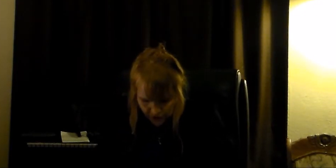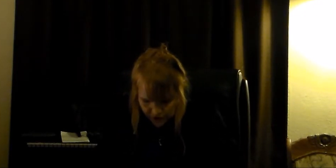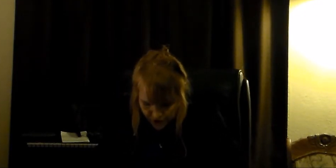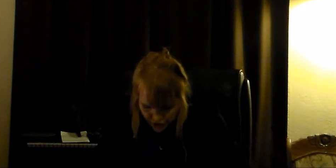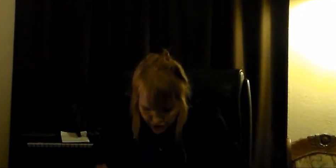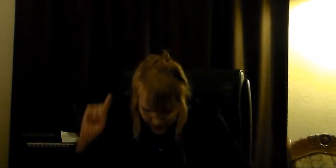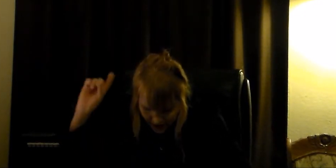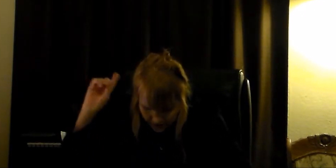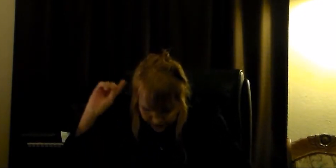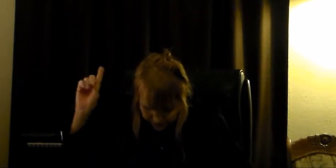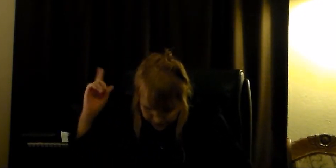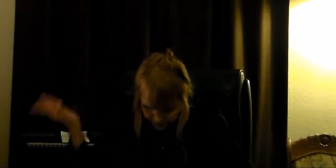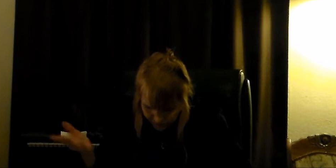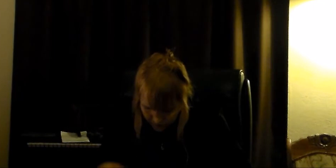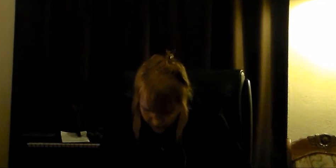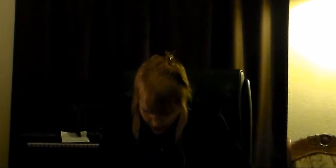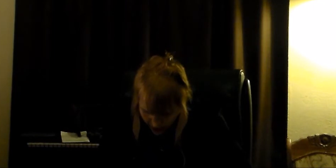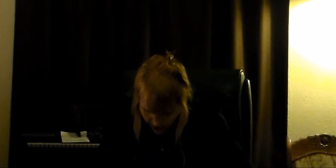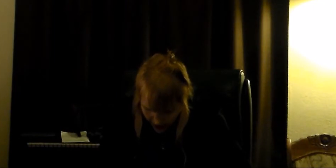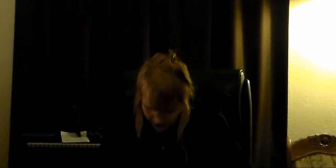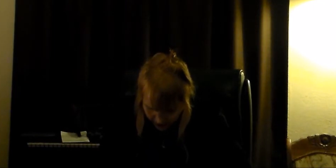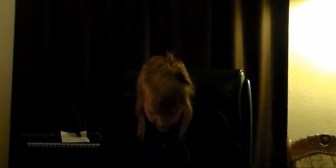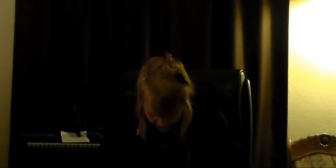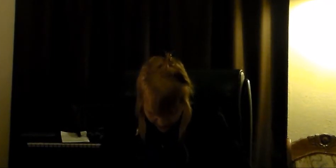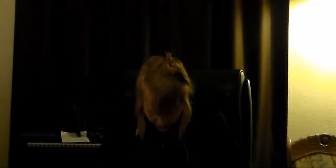Learn the truth about God, our Heavenly Father.